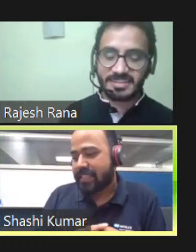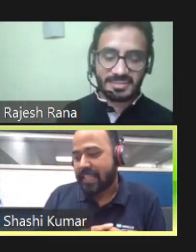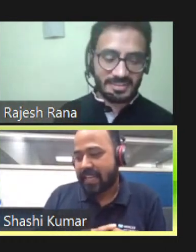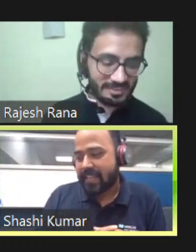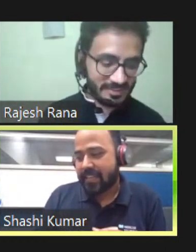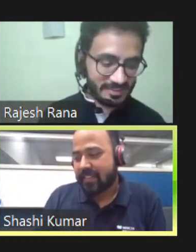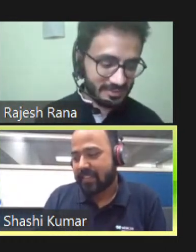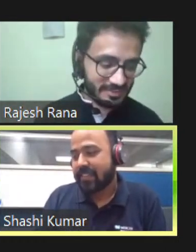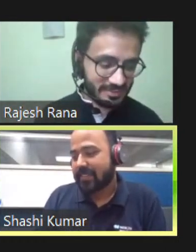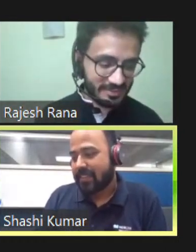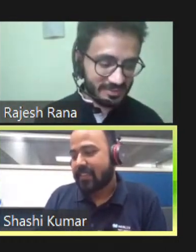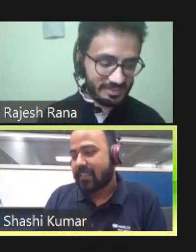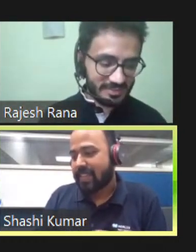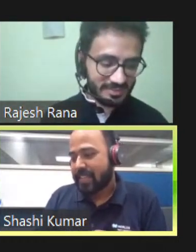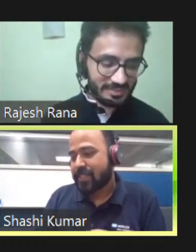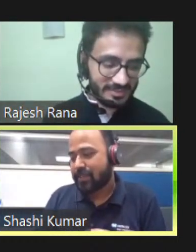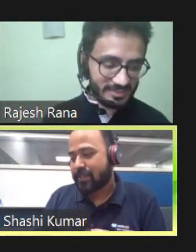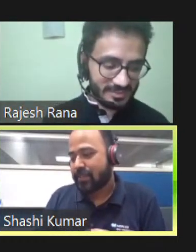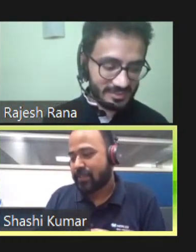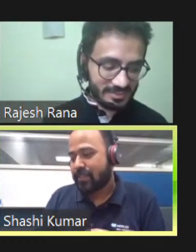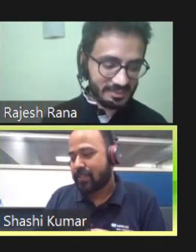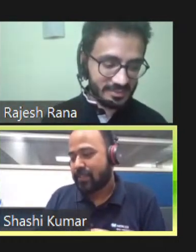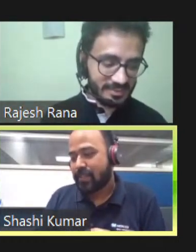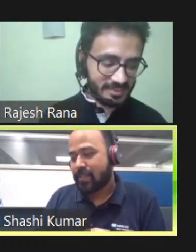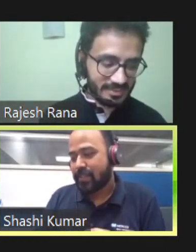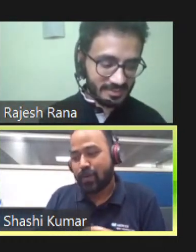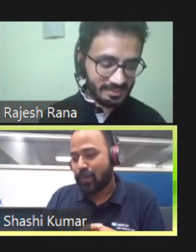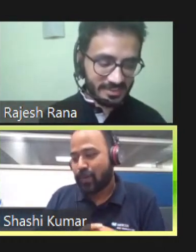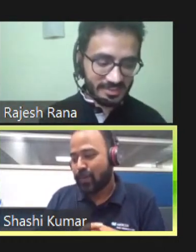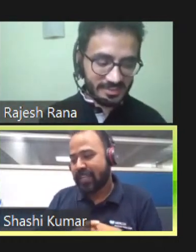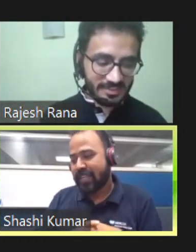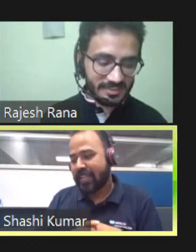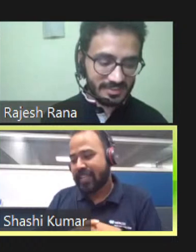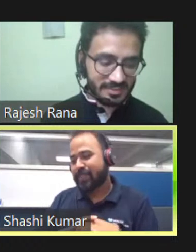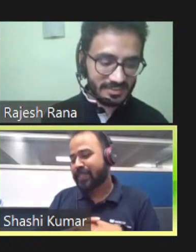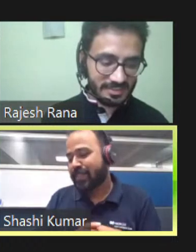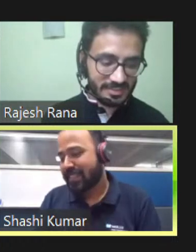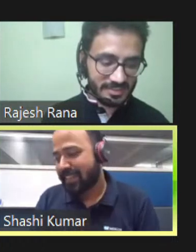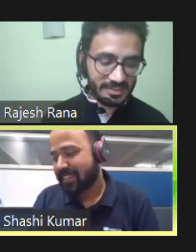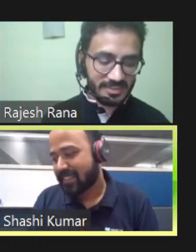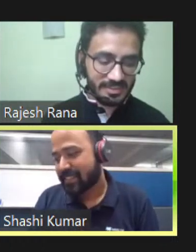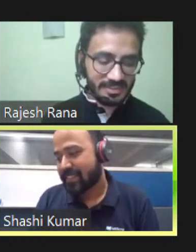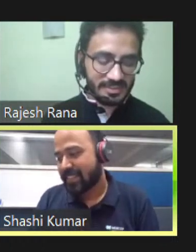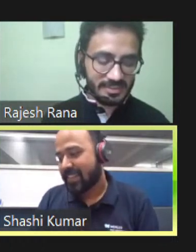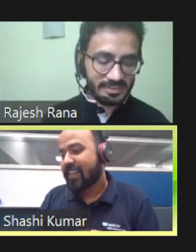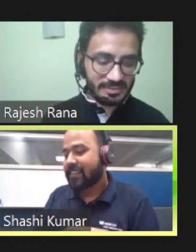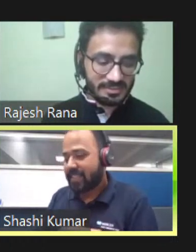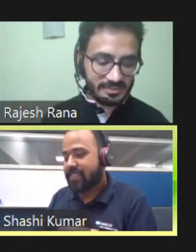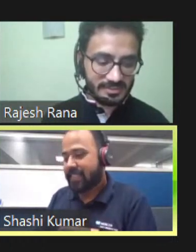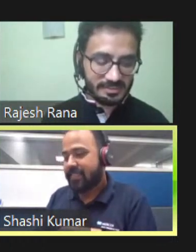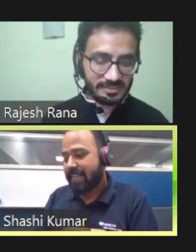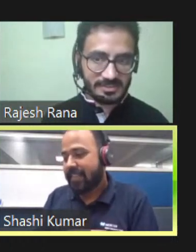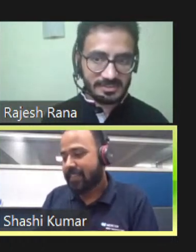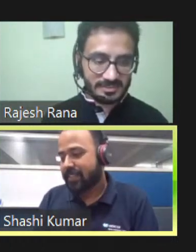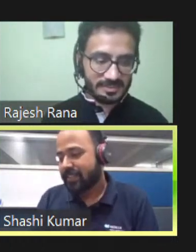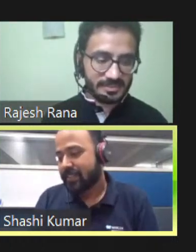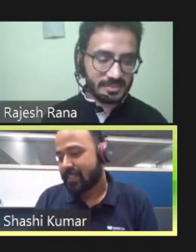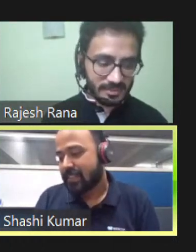𝗦𝗶𝗴្ 𝗟𝗪𝗀𝗀𝗪𝗧. Nice to. No. Nice to see you. It's not the correct answers. Srishti,